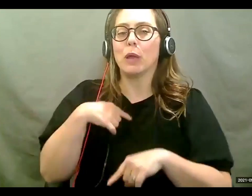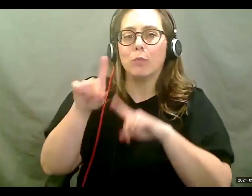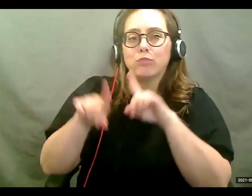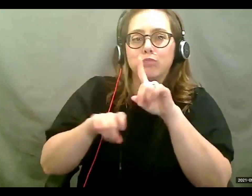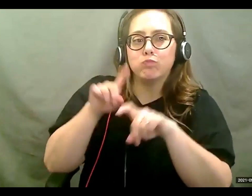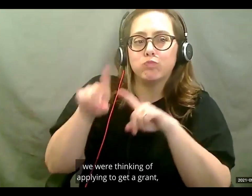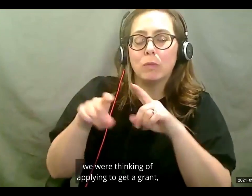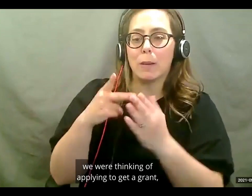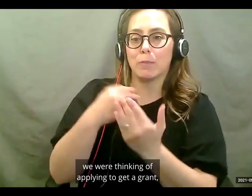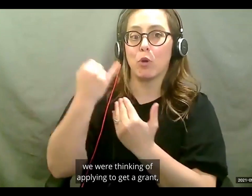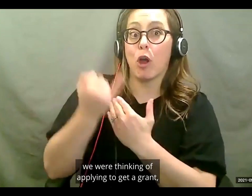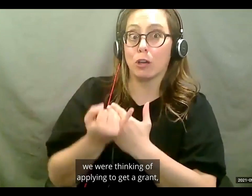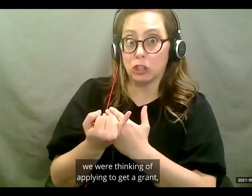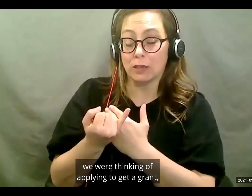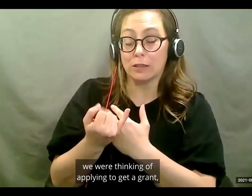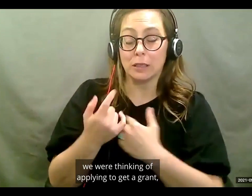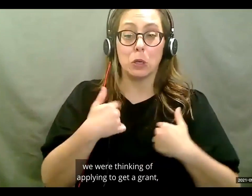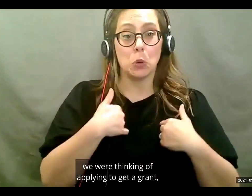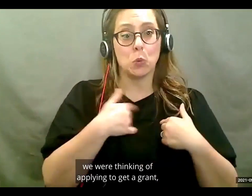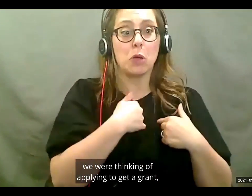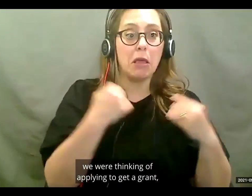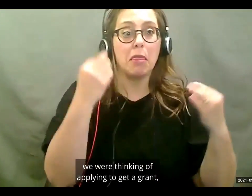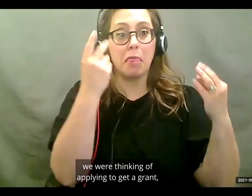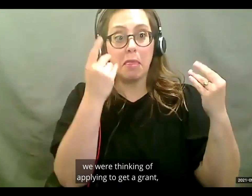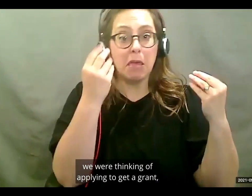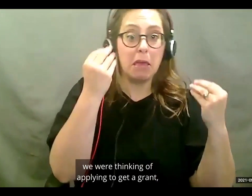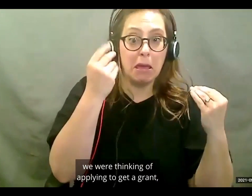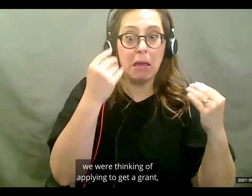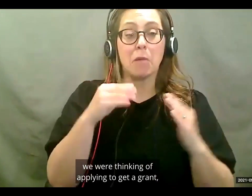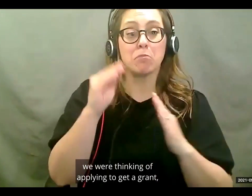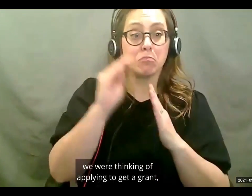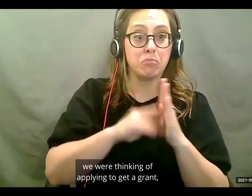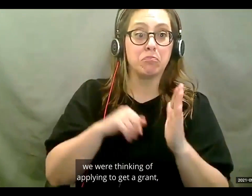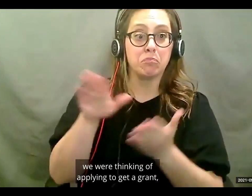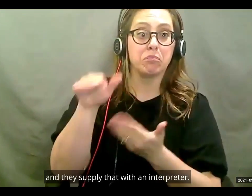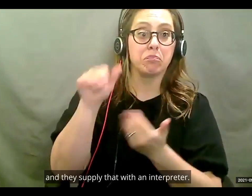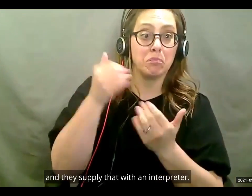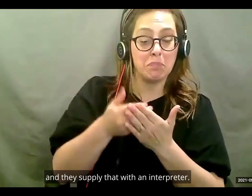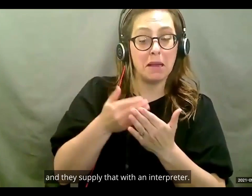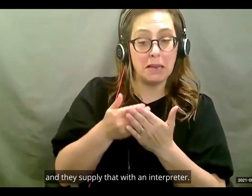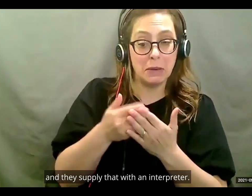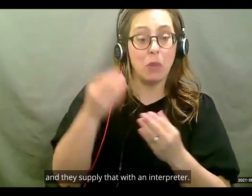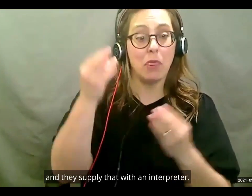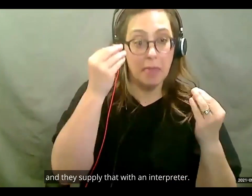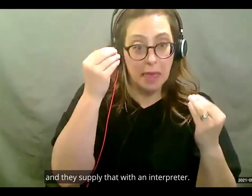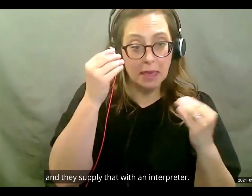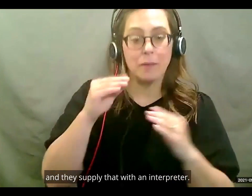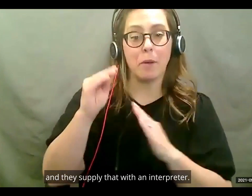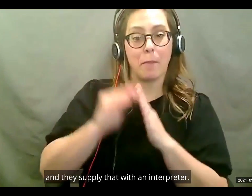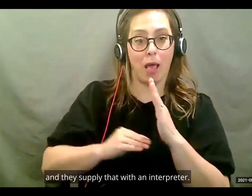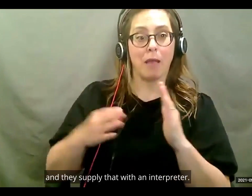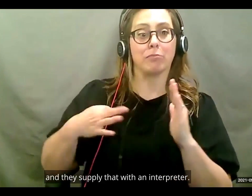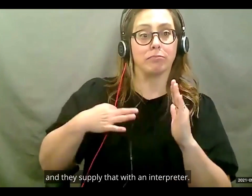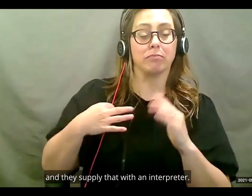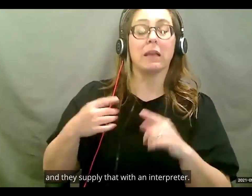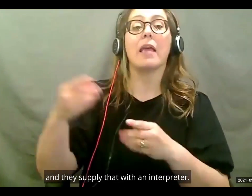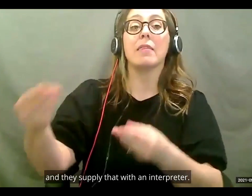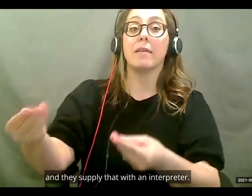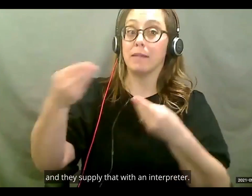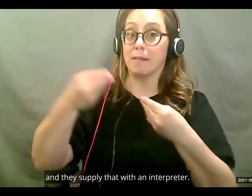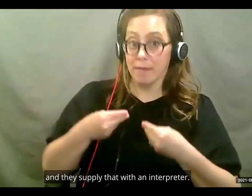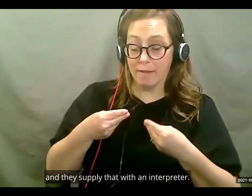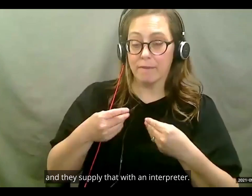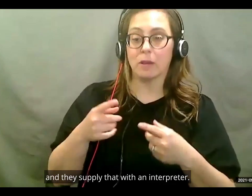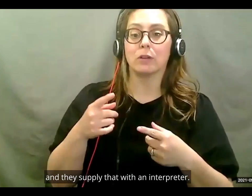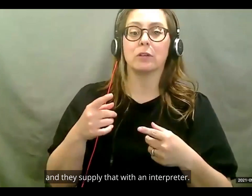a project we were thinking of applying to get a grant, and they supplied us